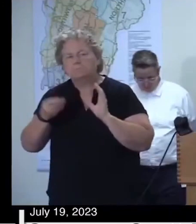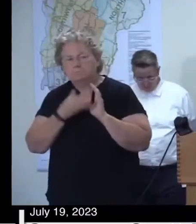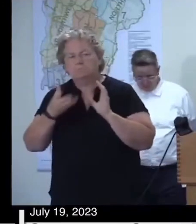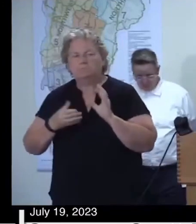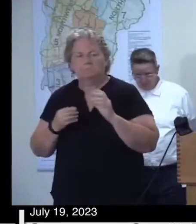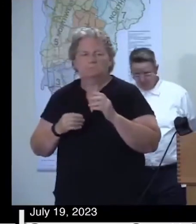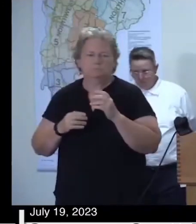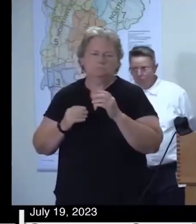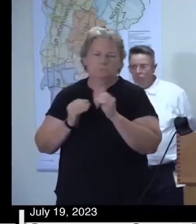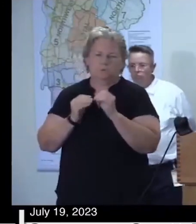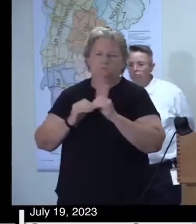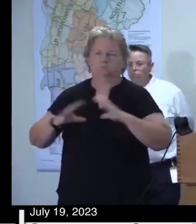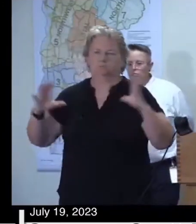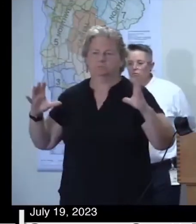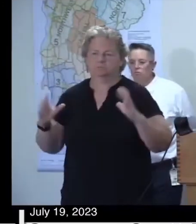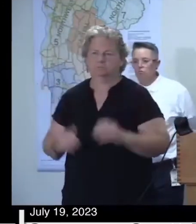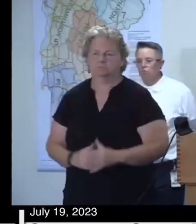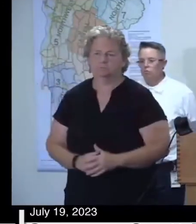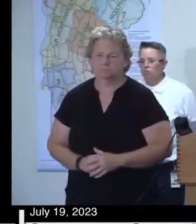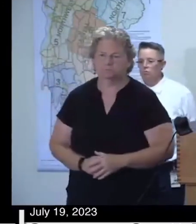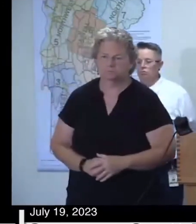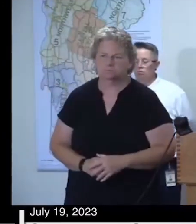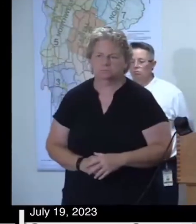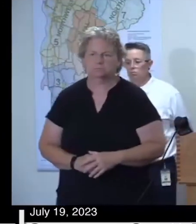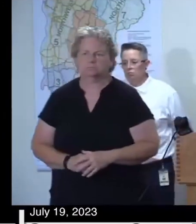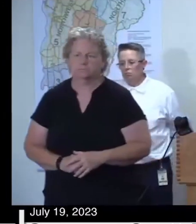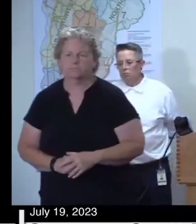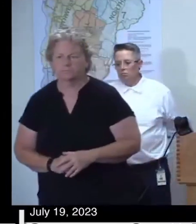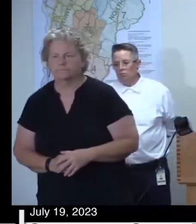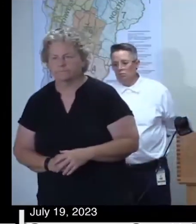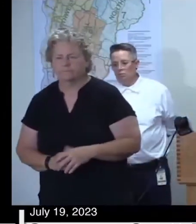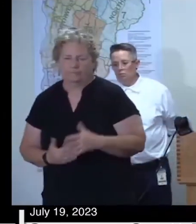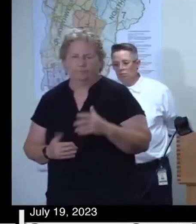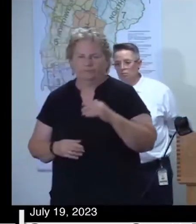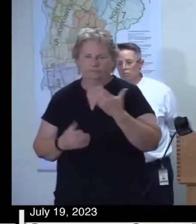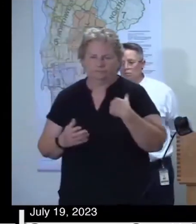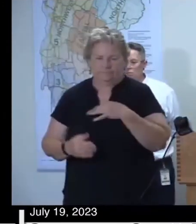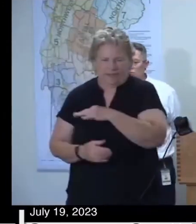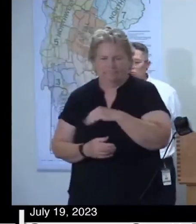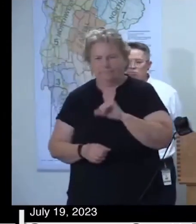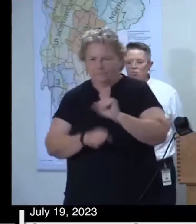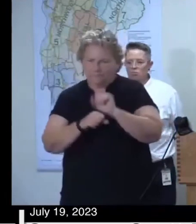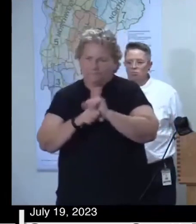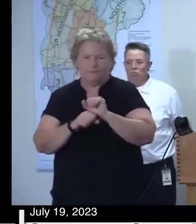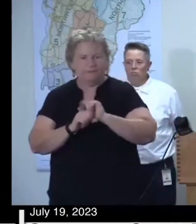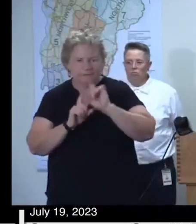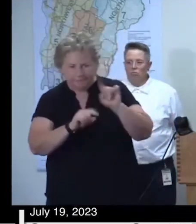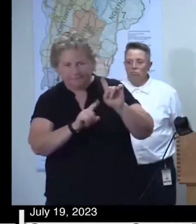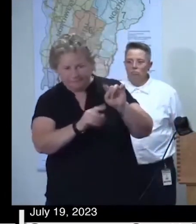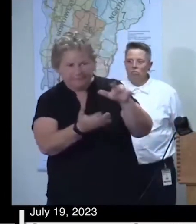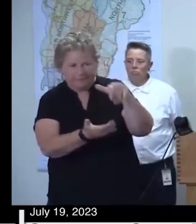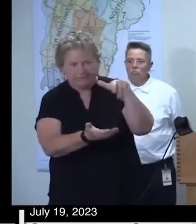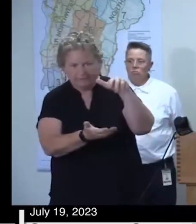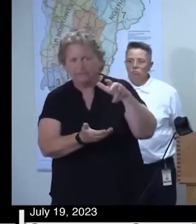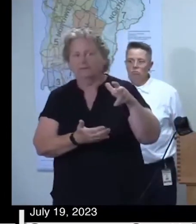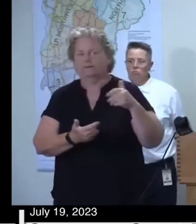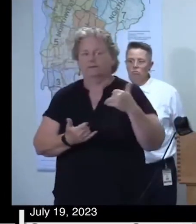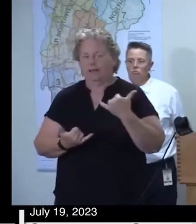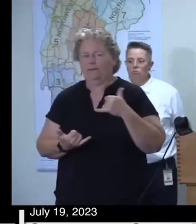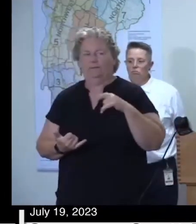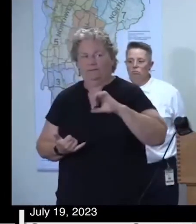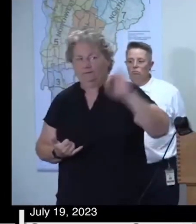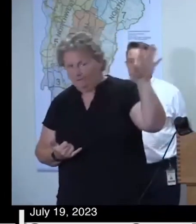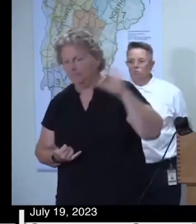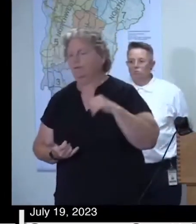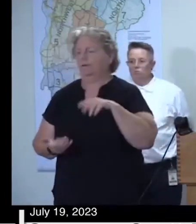those damages, and as each of the county's information is completed, we forward that to FEMA